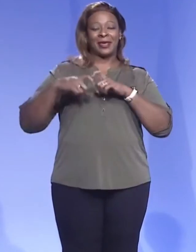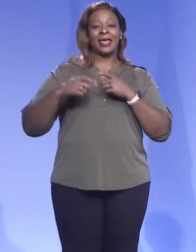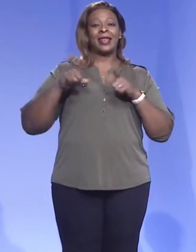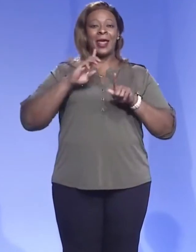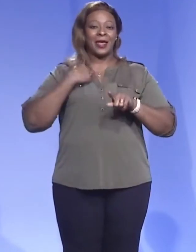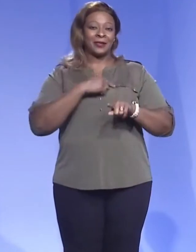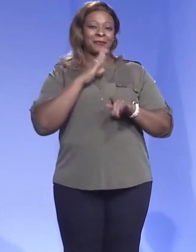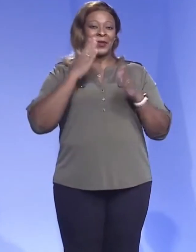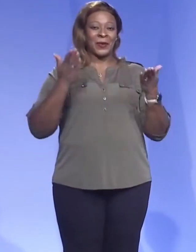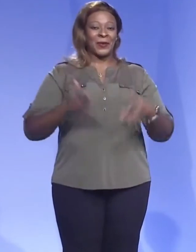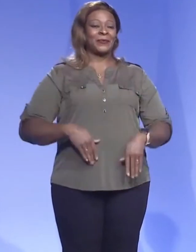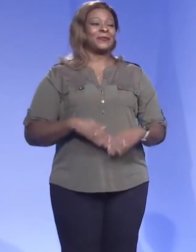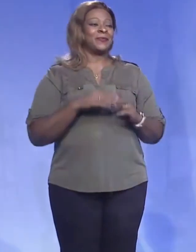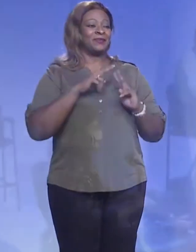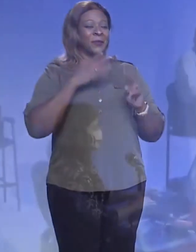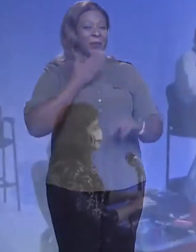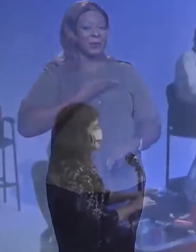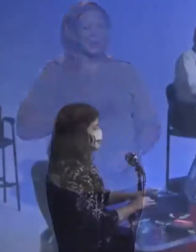here.